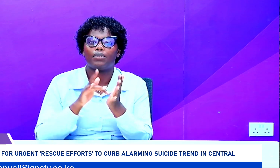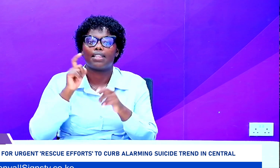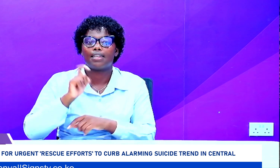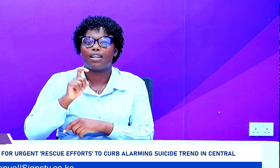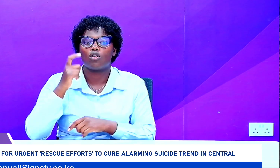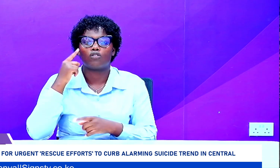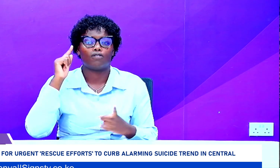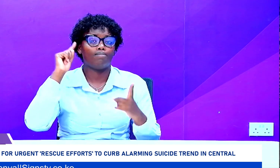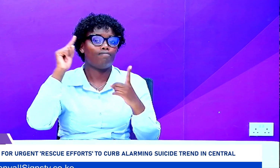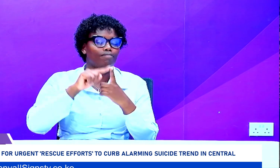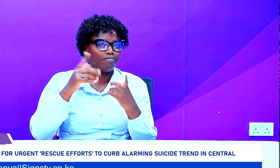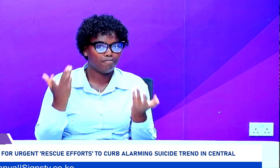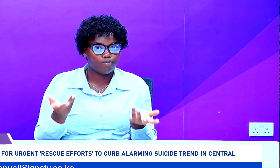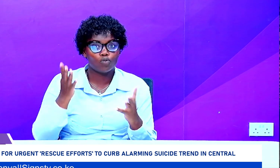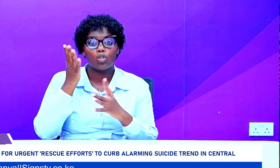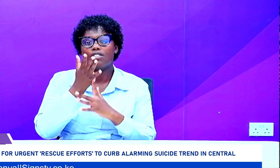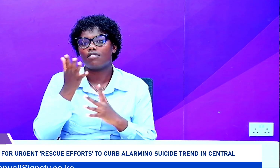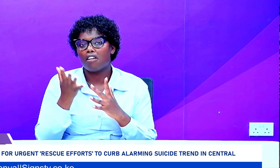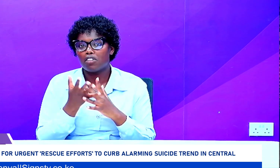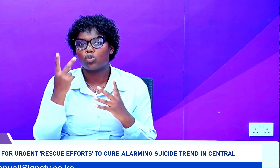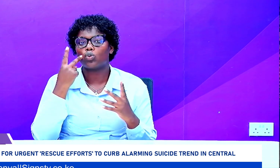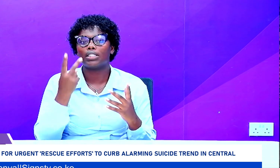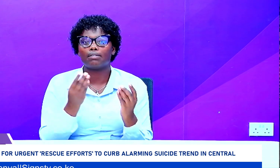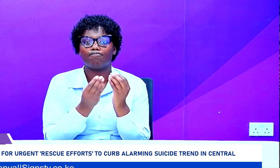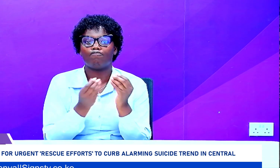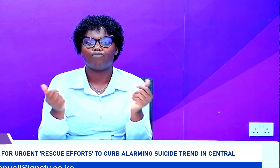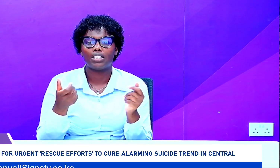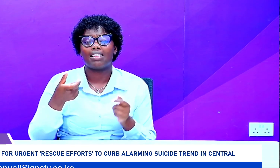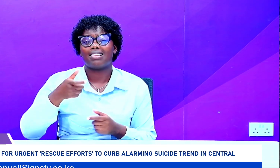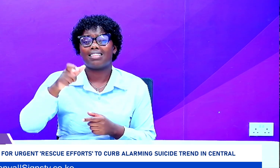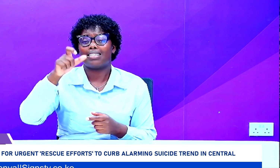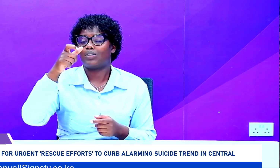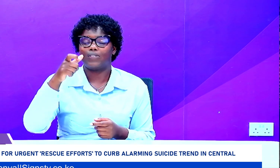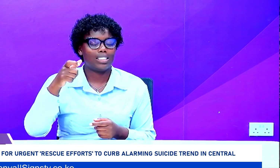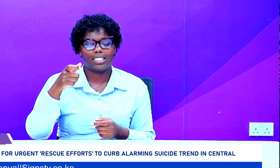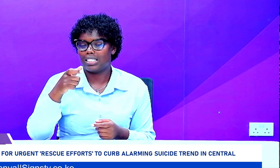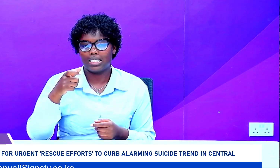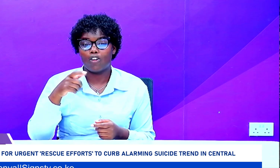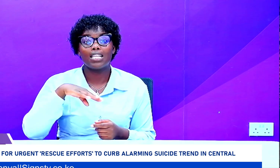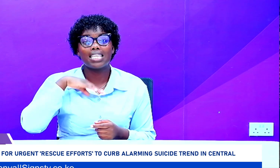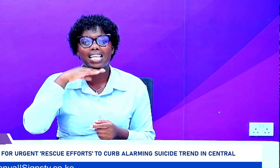to address the mental health crisis. The CS, speaking